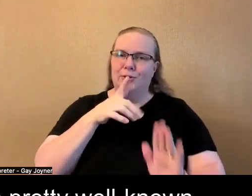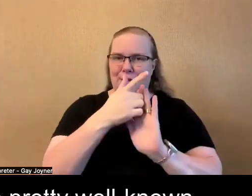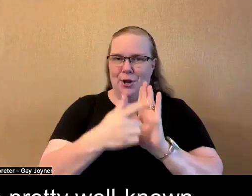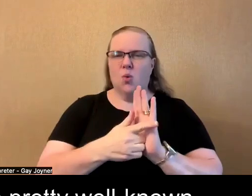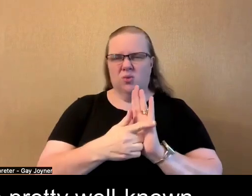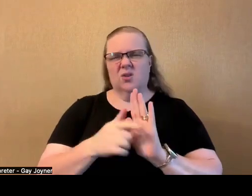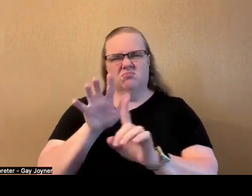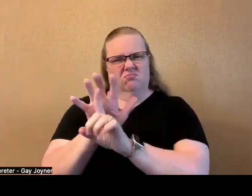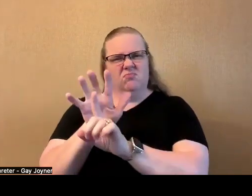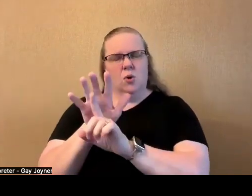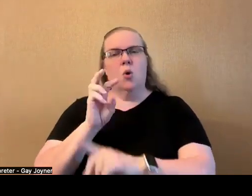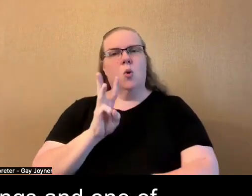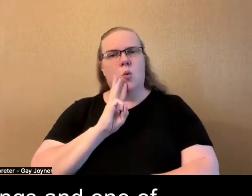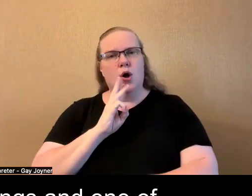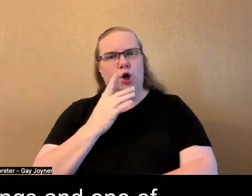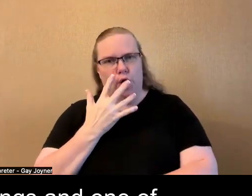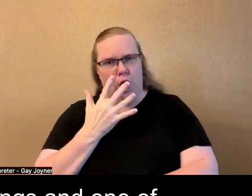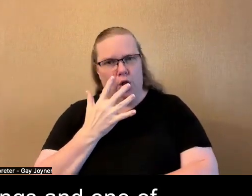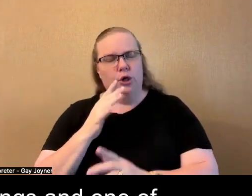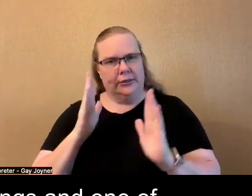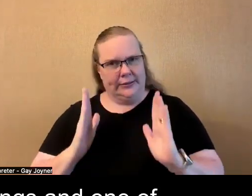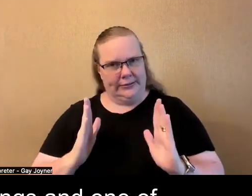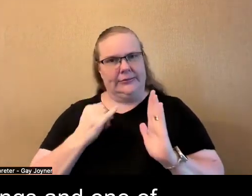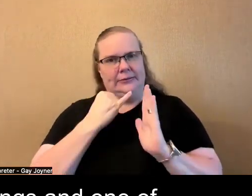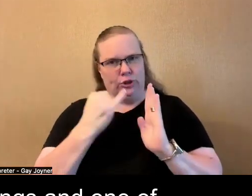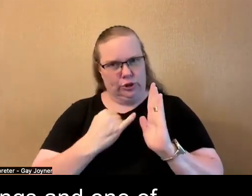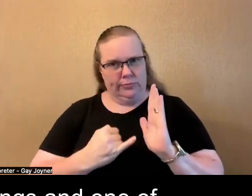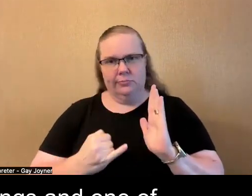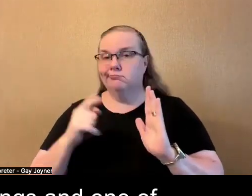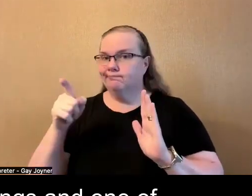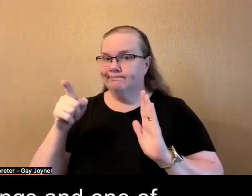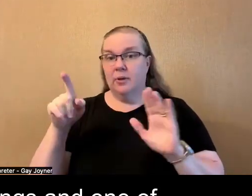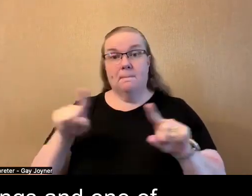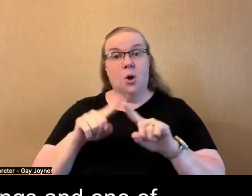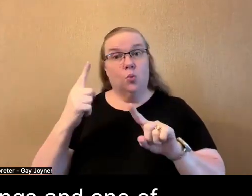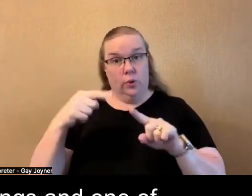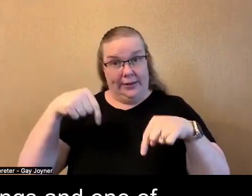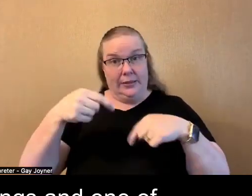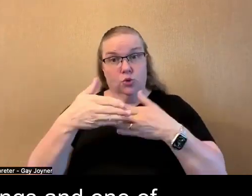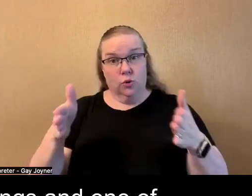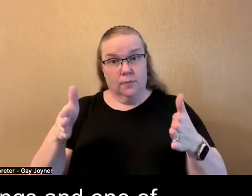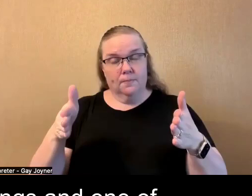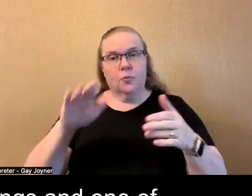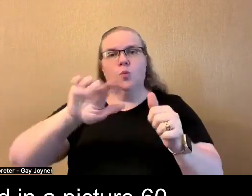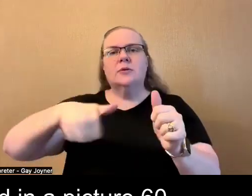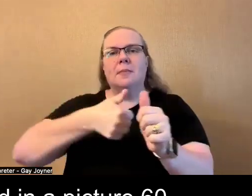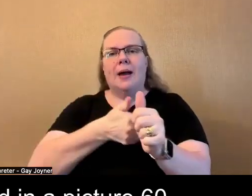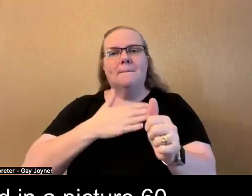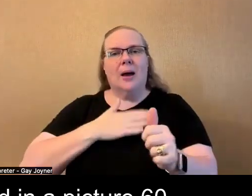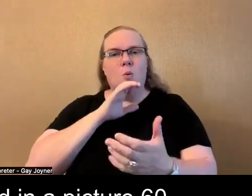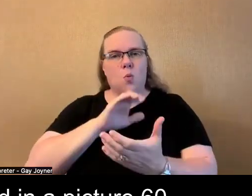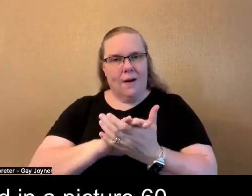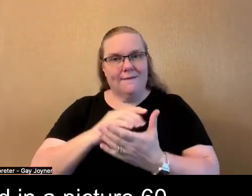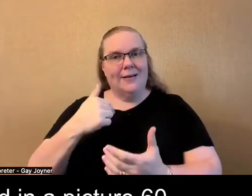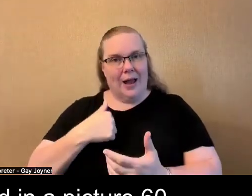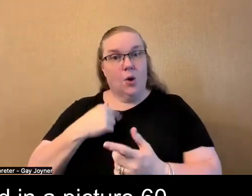well-known watercolorist. And I looked at those paintings, and one of them in this room was behind my wife and I when we got